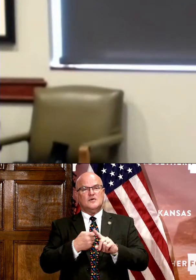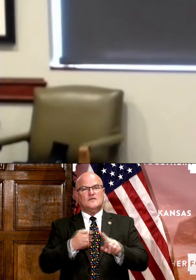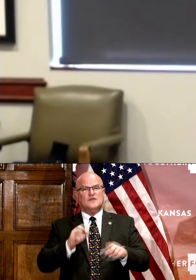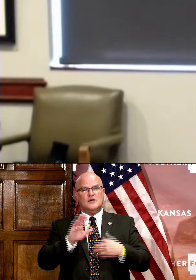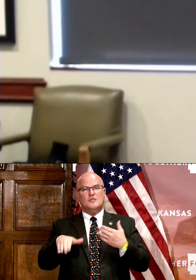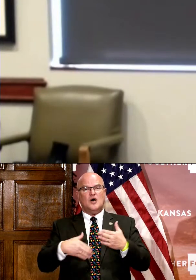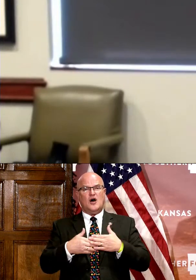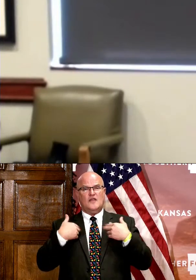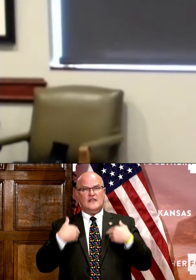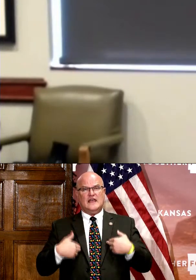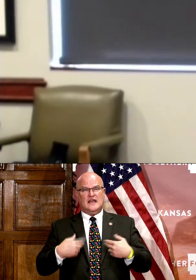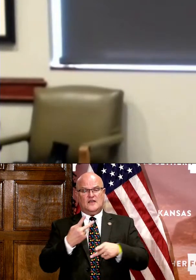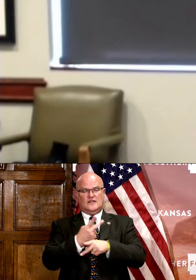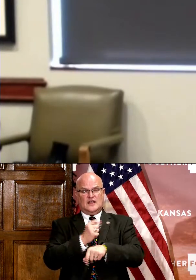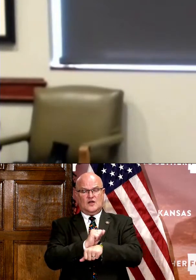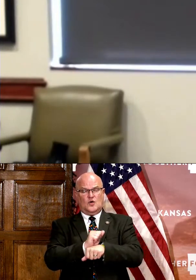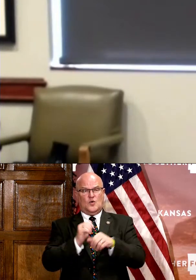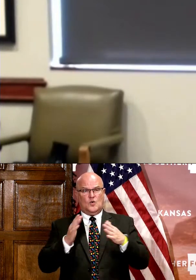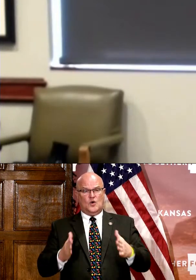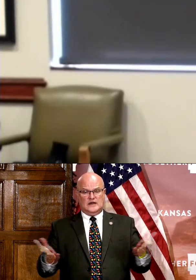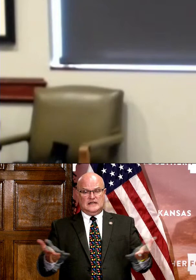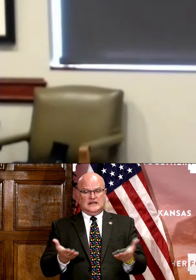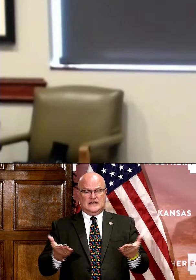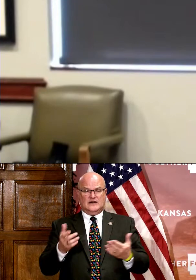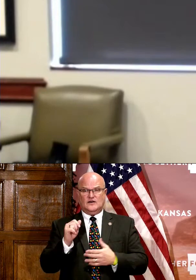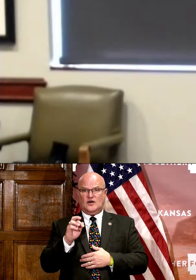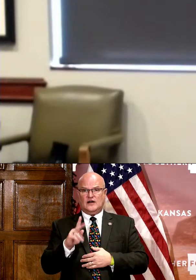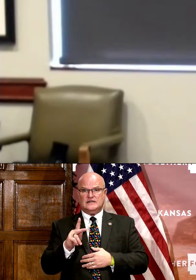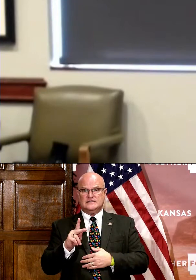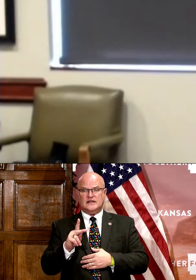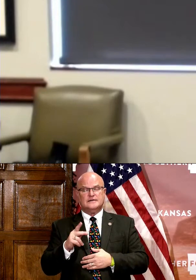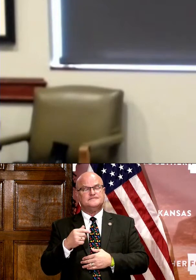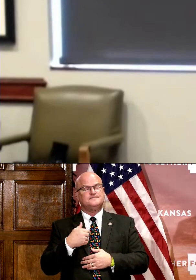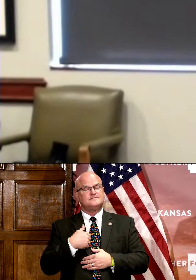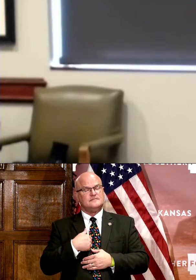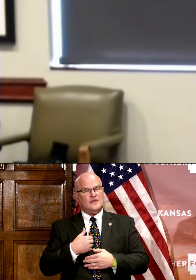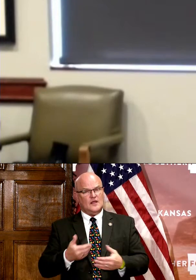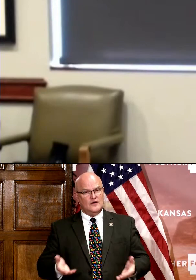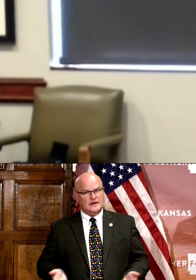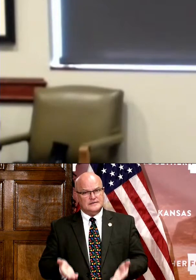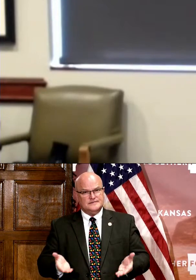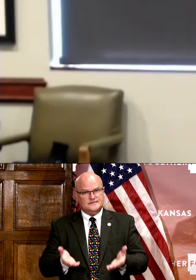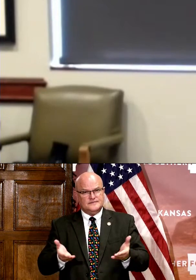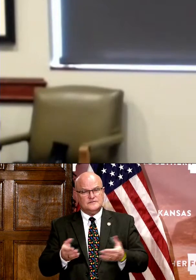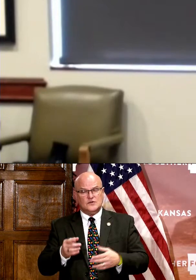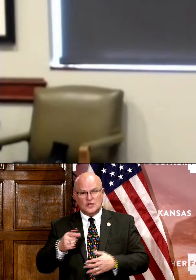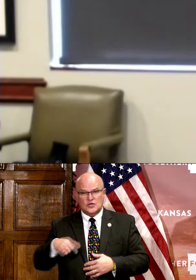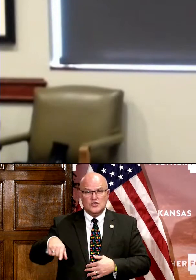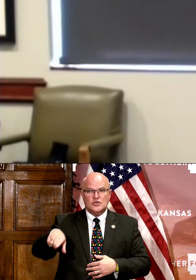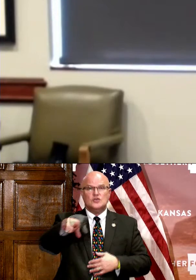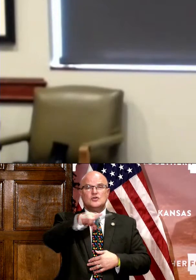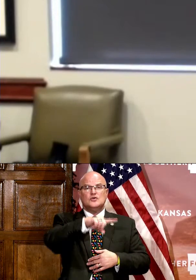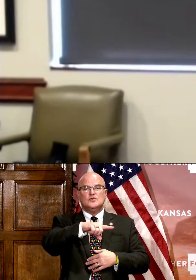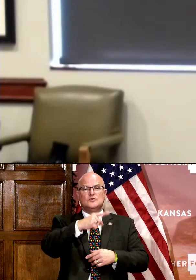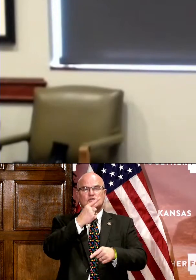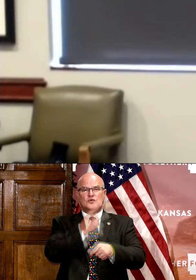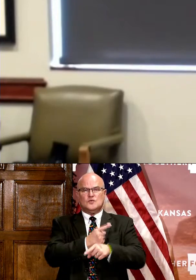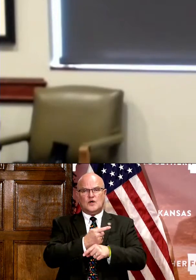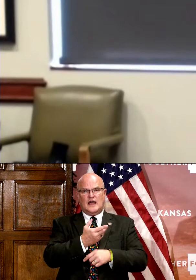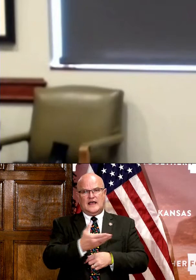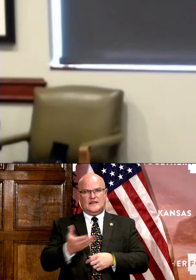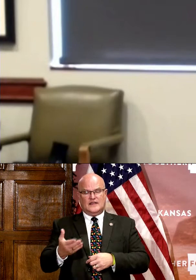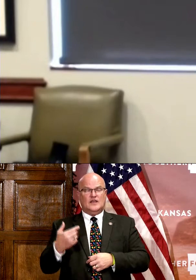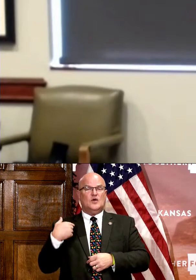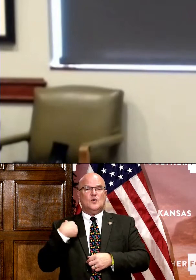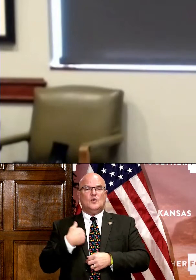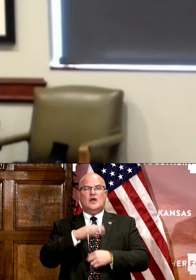of the healthcare workers in Arkansas, I would urge you to everyone do the right thing. We need to pull